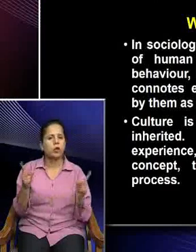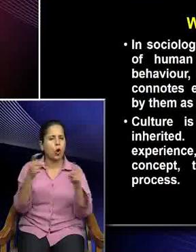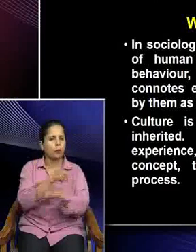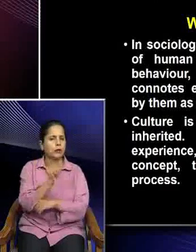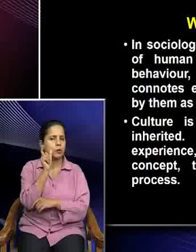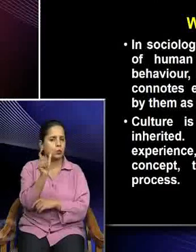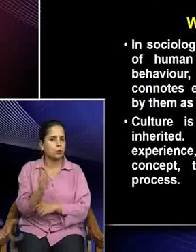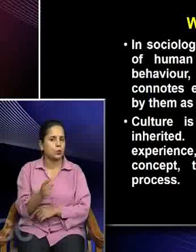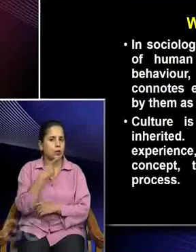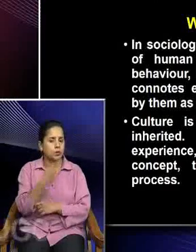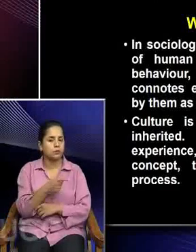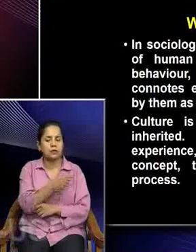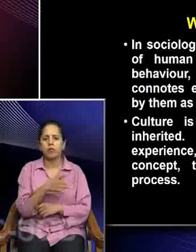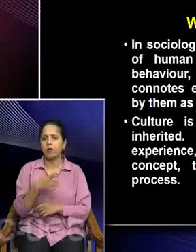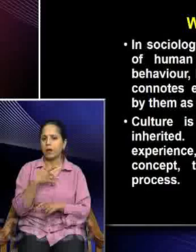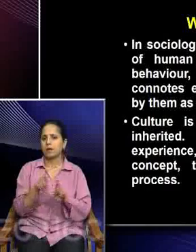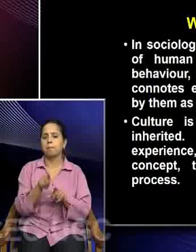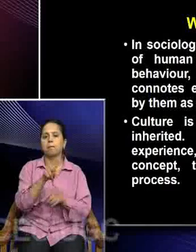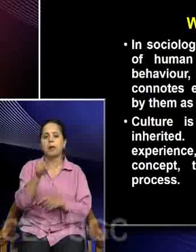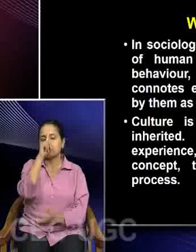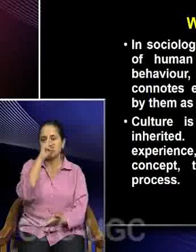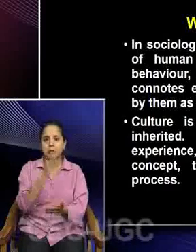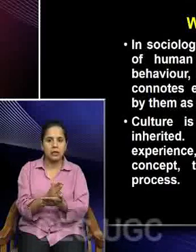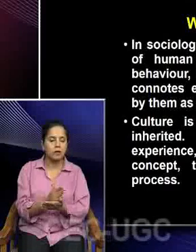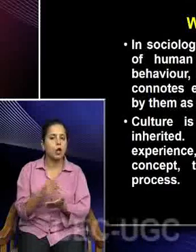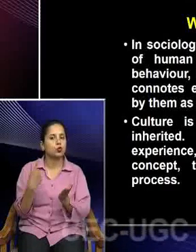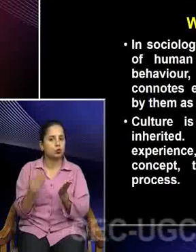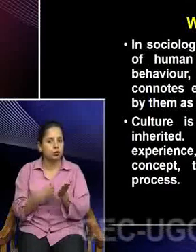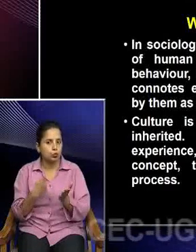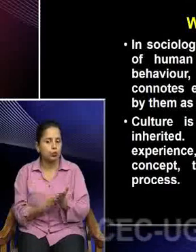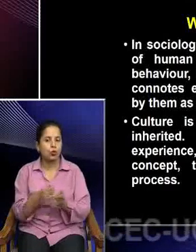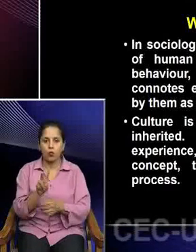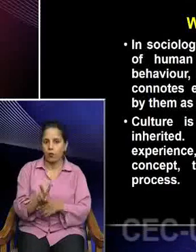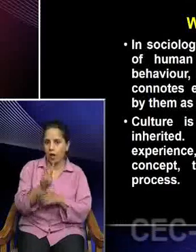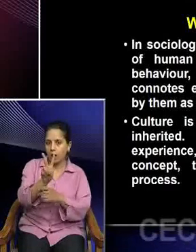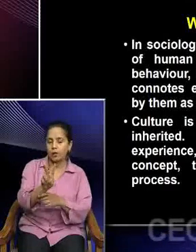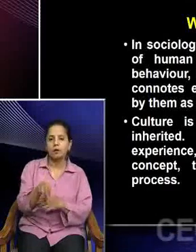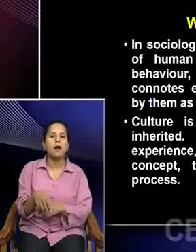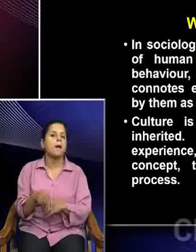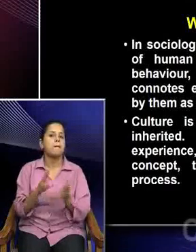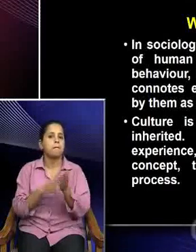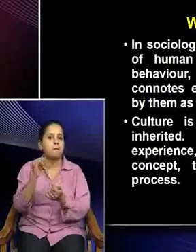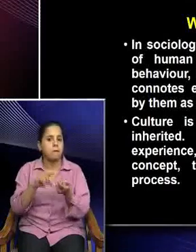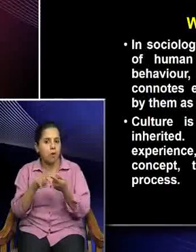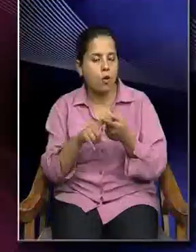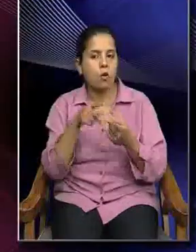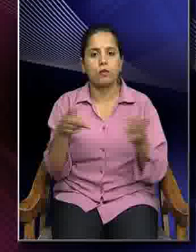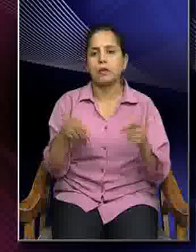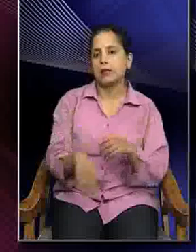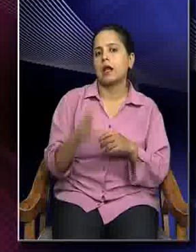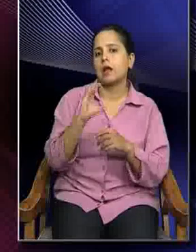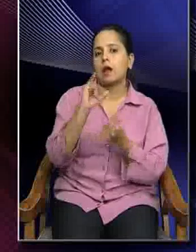term. It kind of means beliefs, norms, values, mores, folkways,